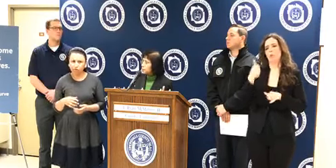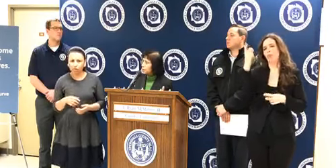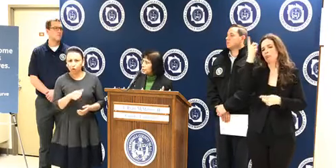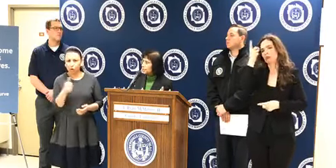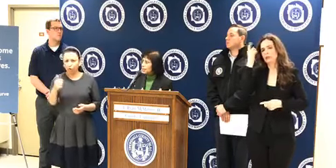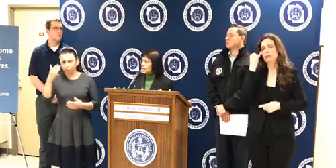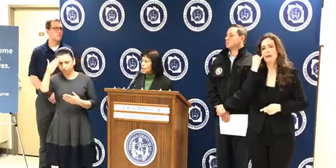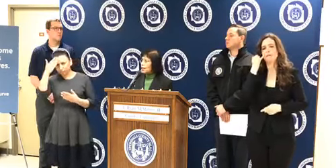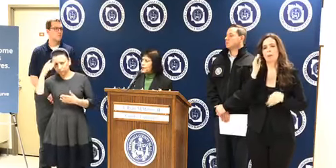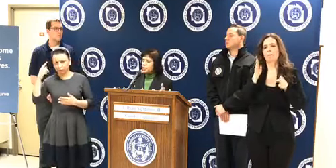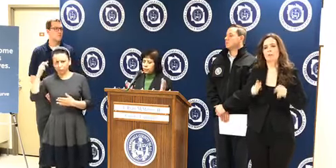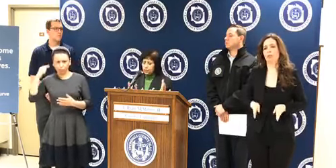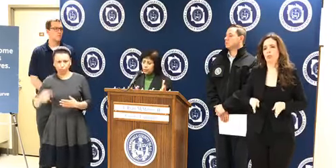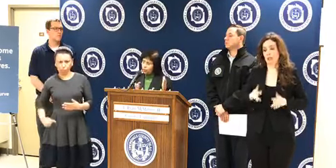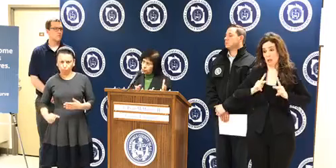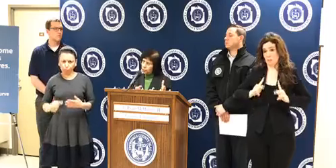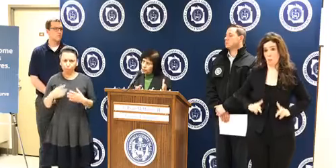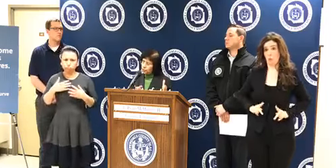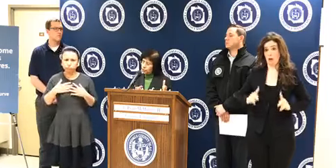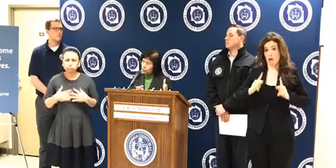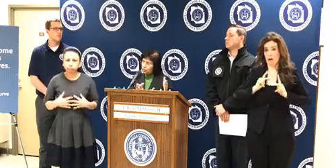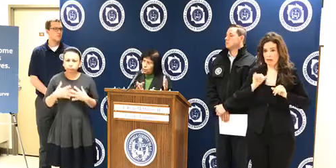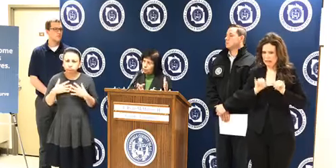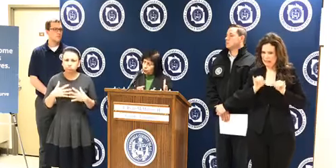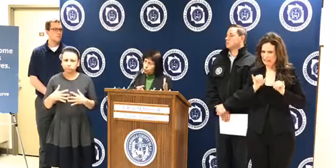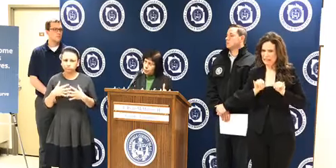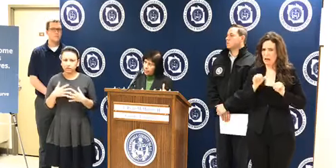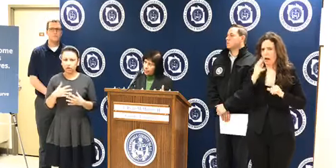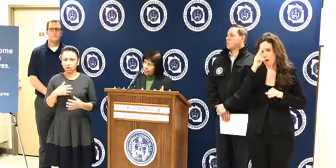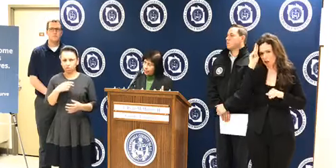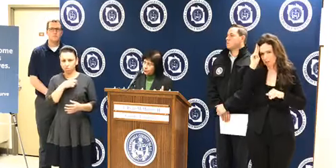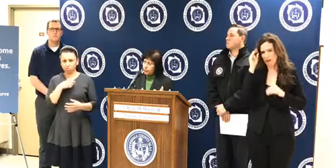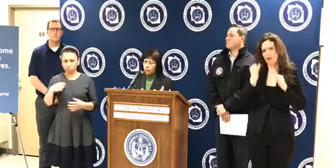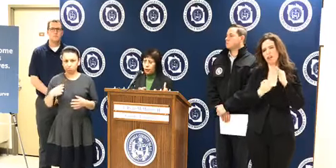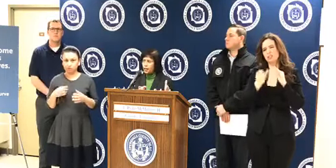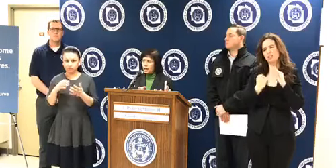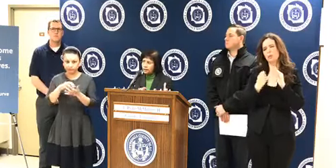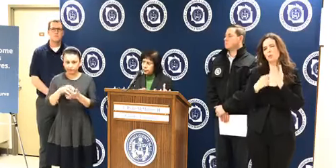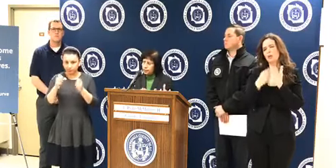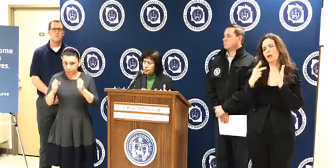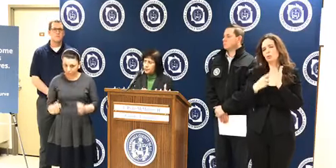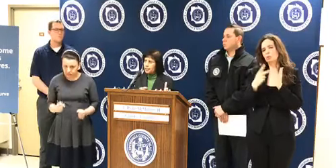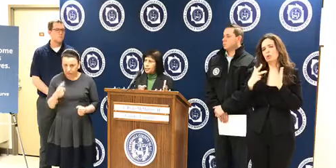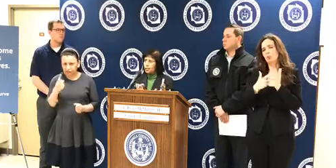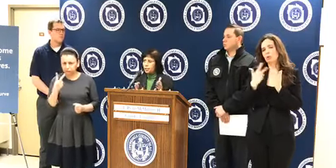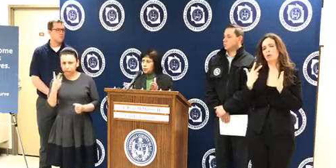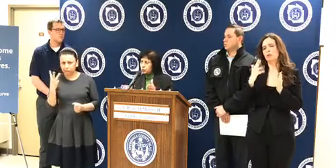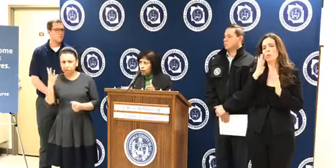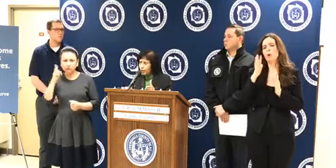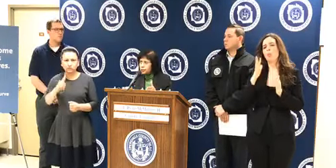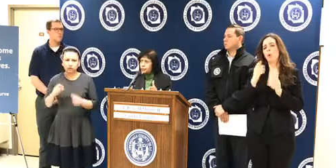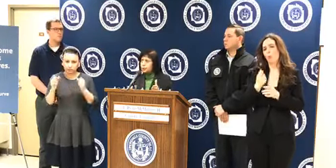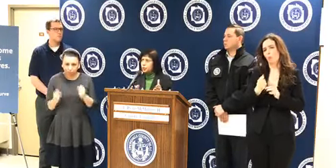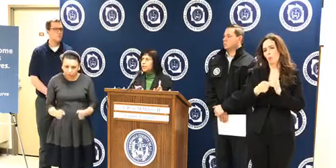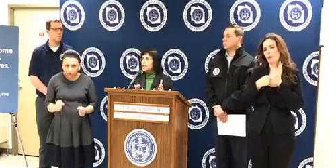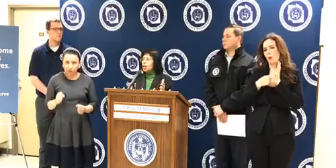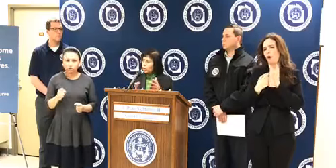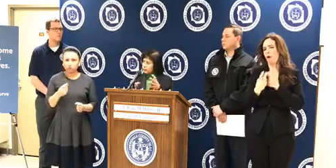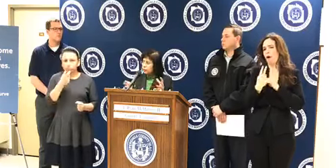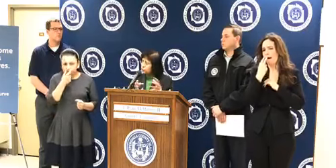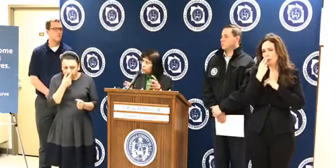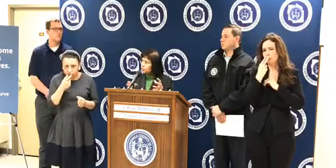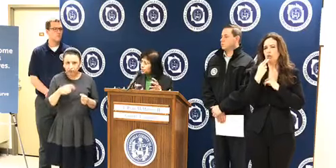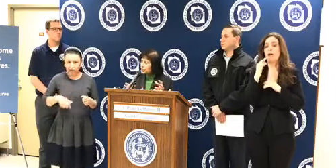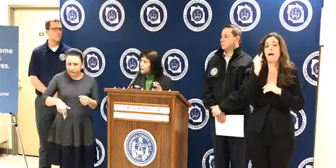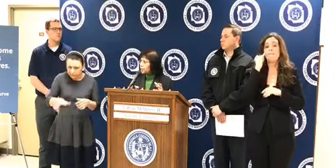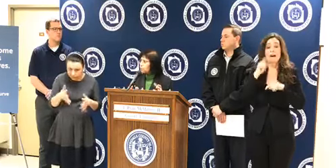with a pneumonia and then you need hospitalization for so many days, if they require oxygen, if they are not able to walk good,